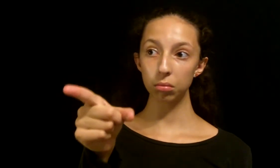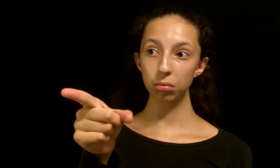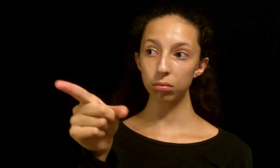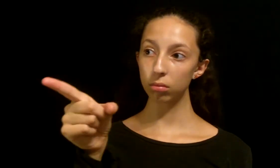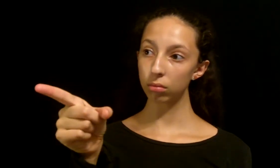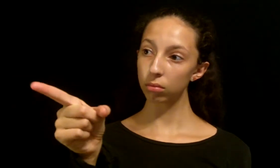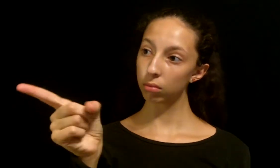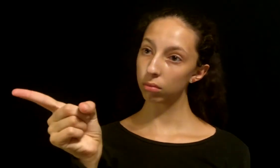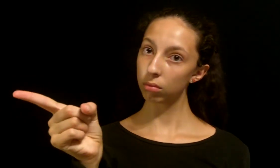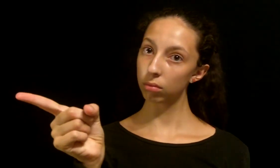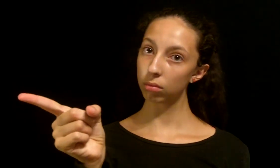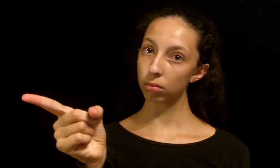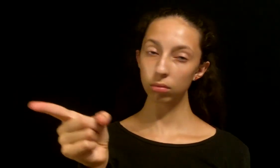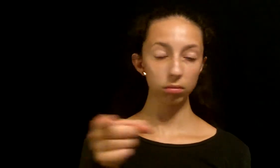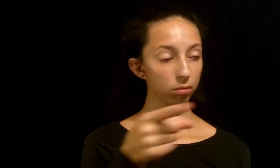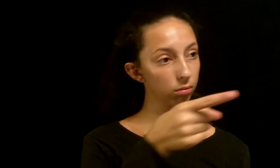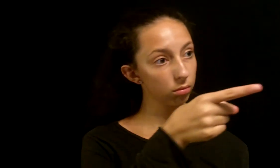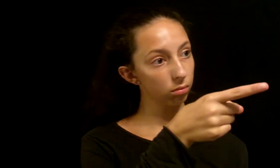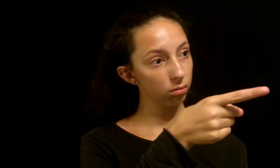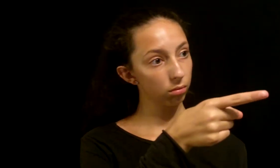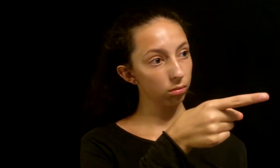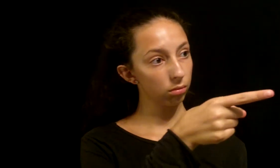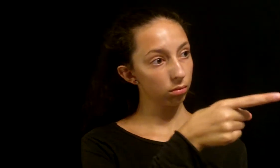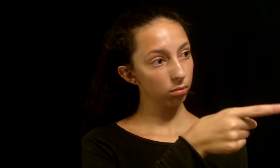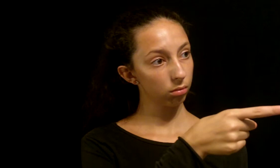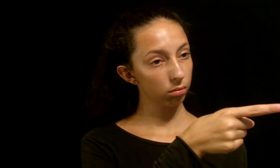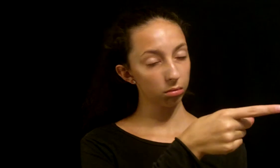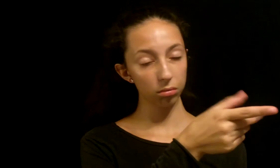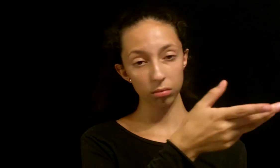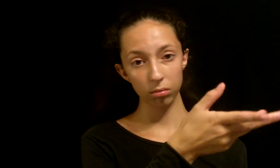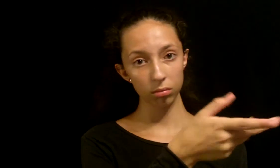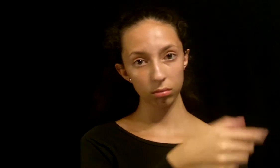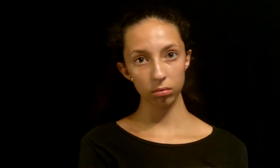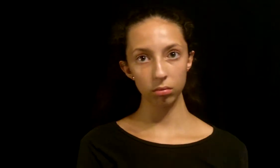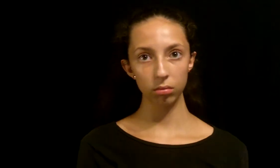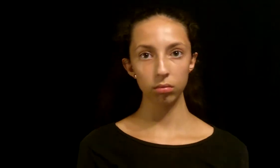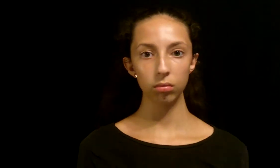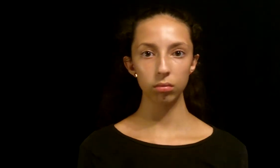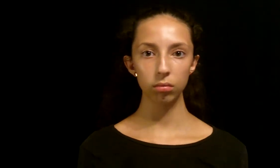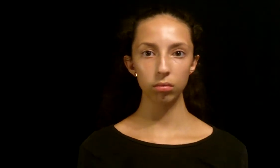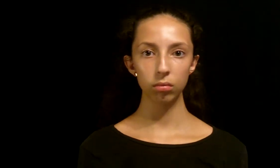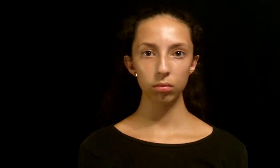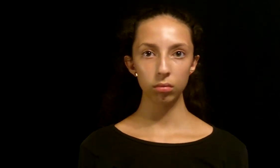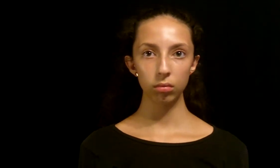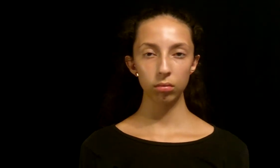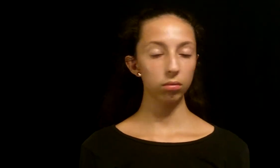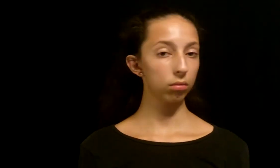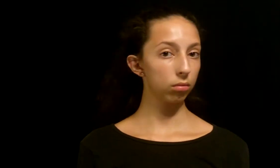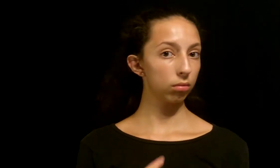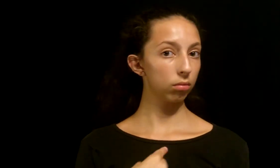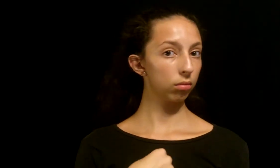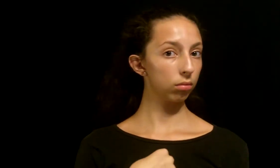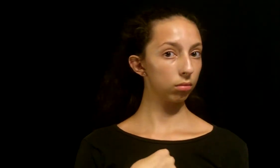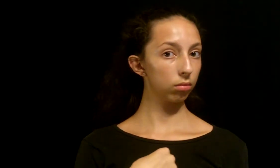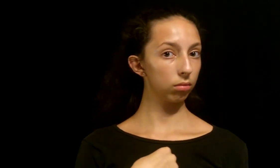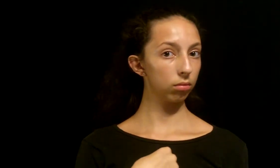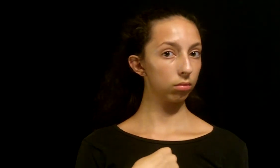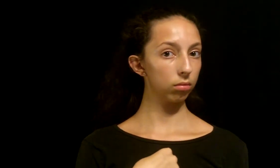it. They, them, whatever. If I point to myself, but I do it to the